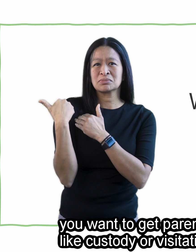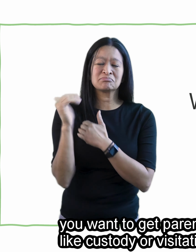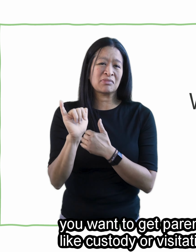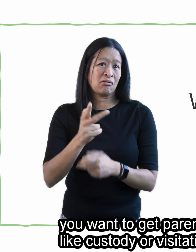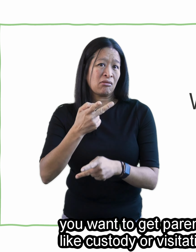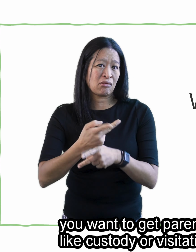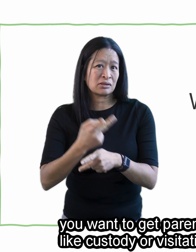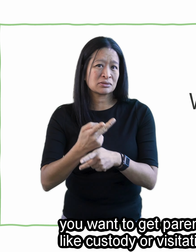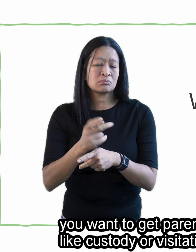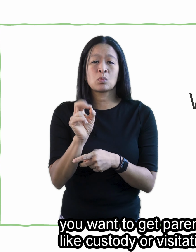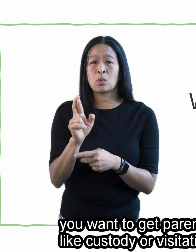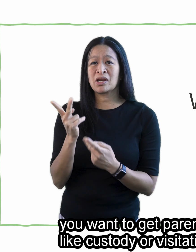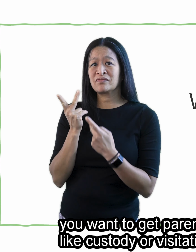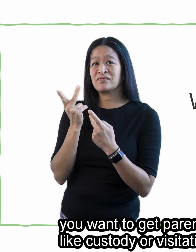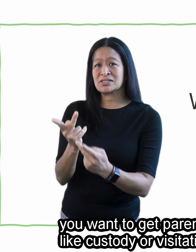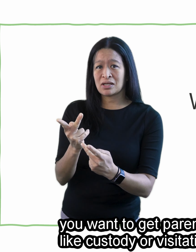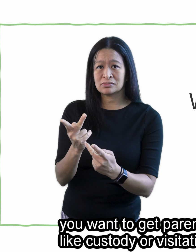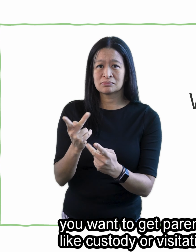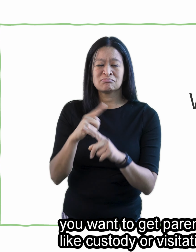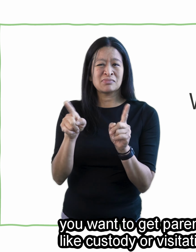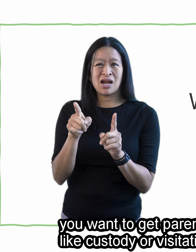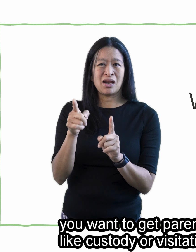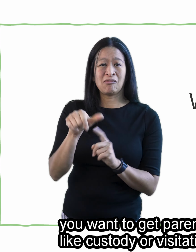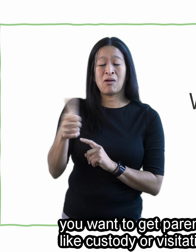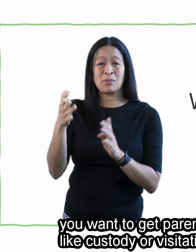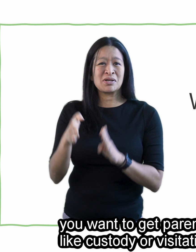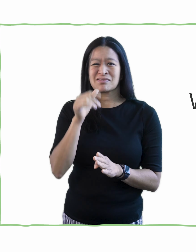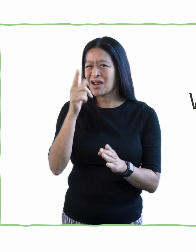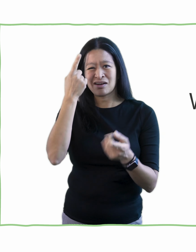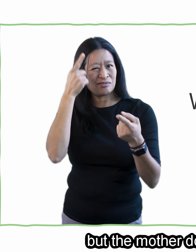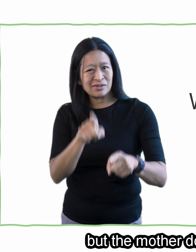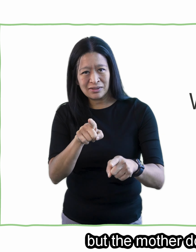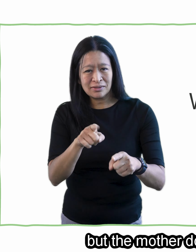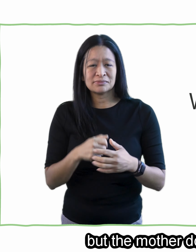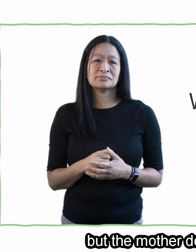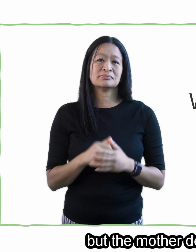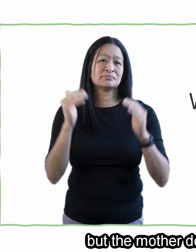parental responsibilities like custody or visitation, but the mother does not agree.